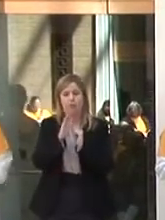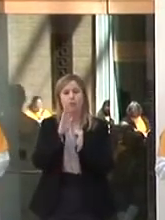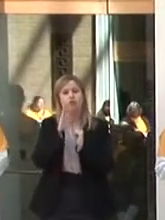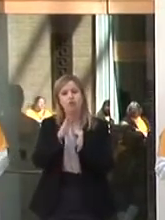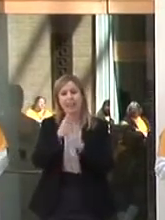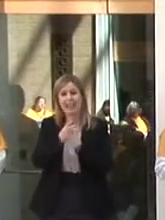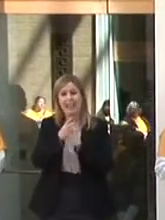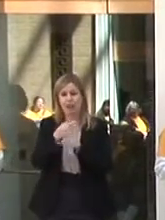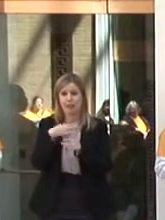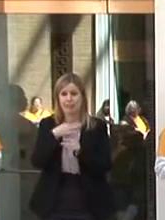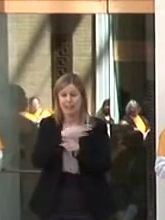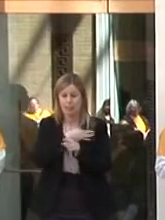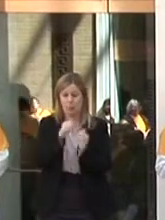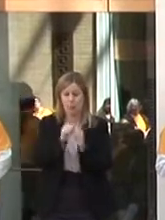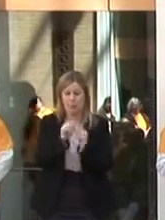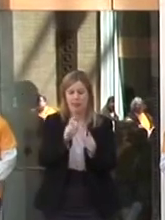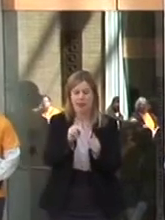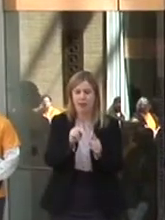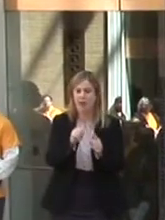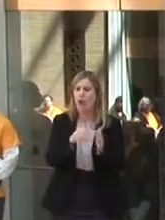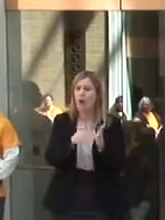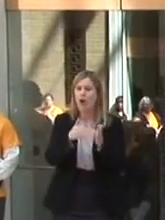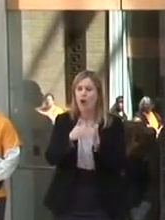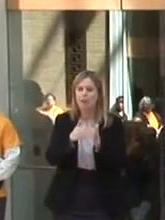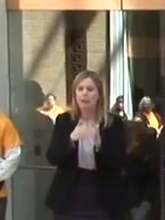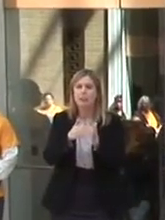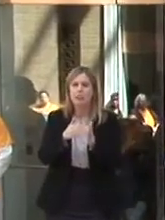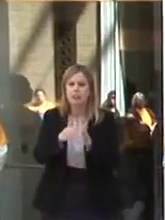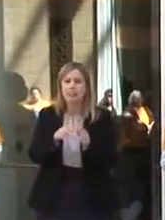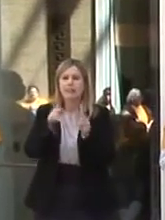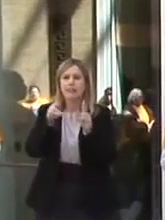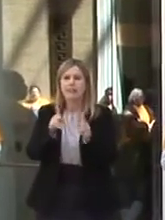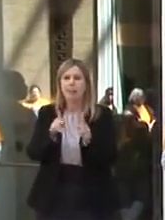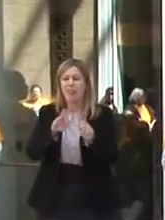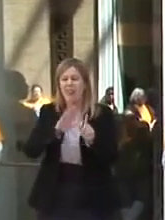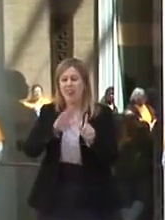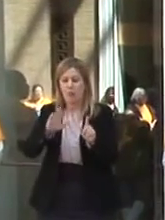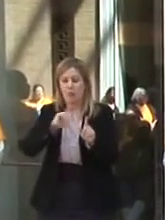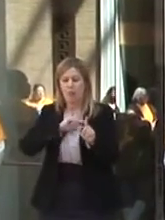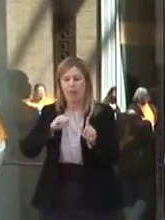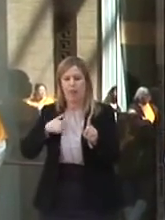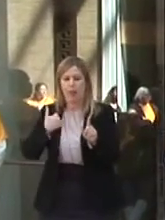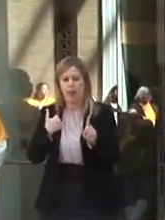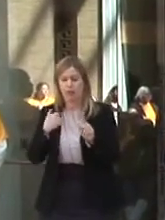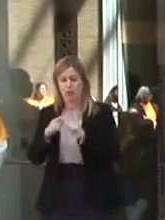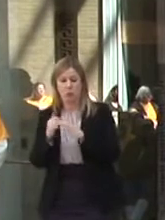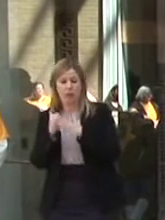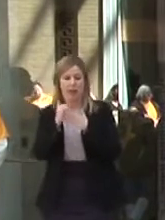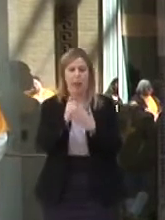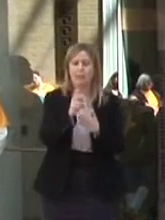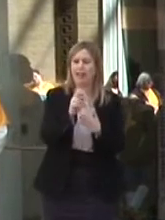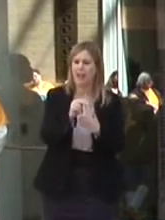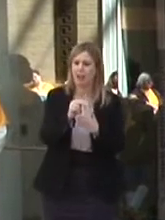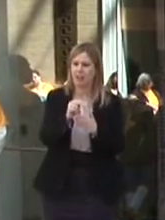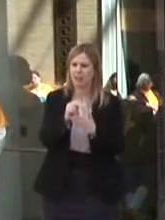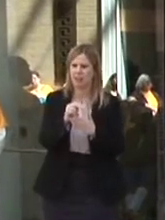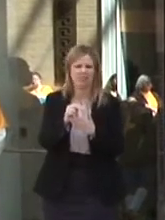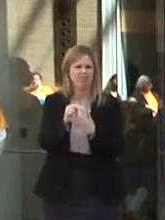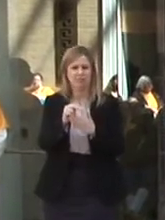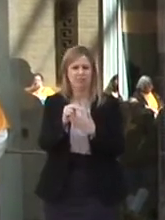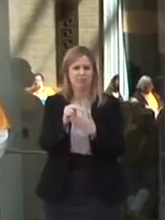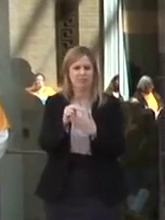Karen's direct care workers often have to sacrifice their own quality of life in order to help Karen have a good quality in